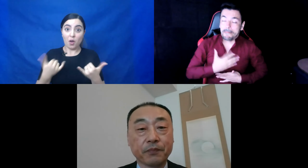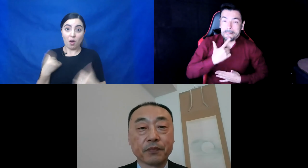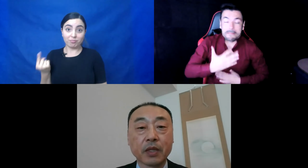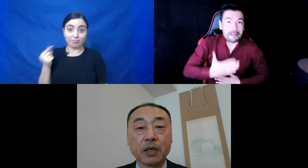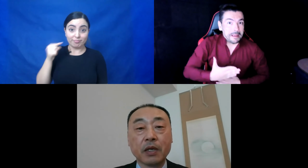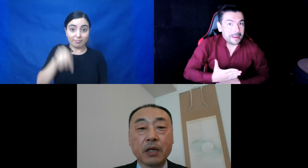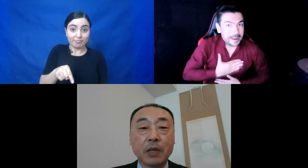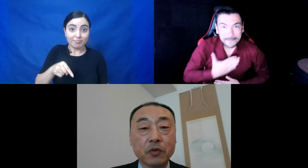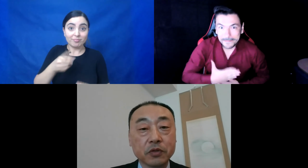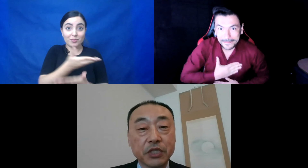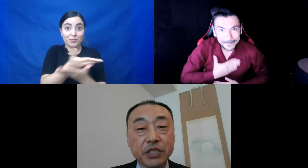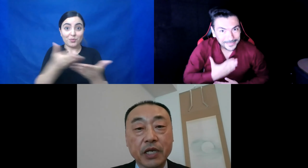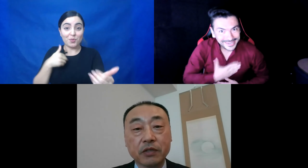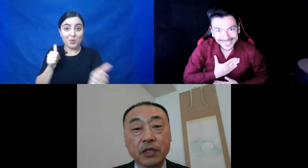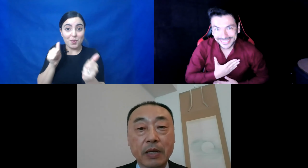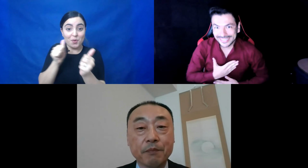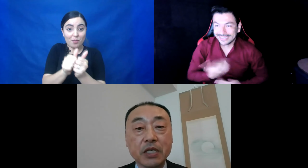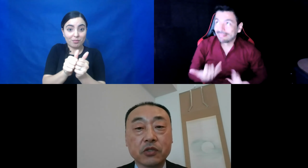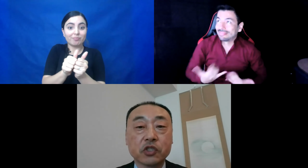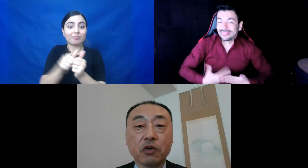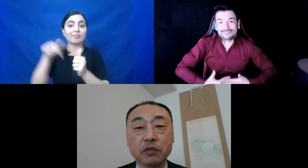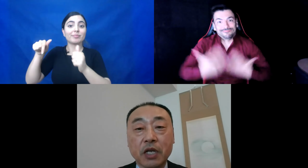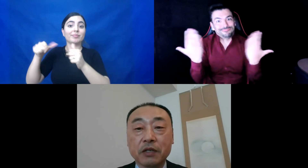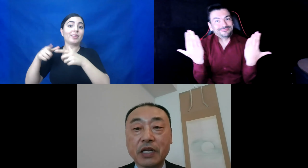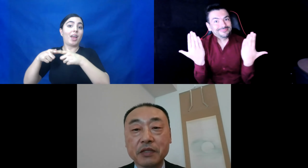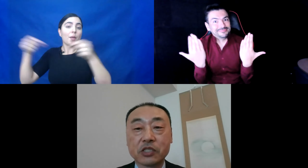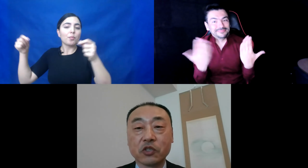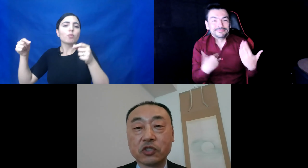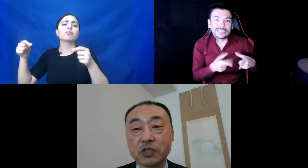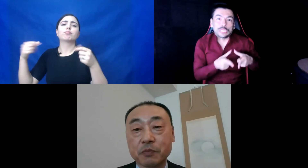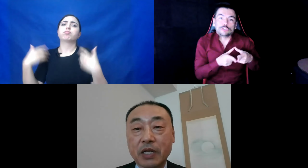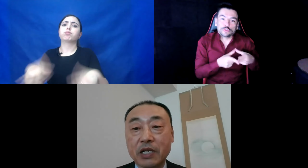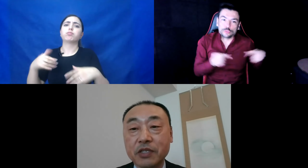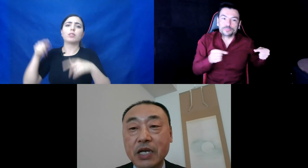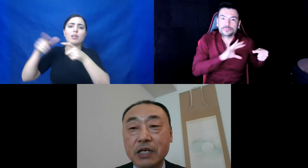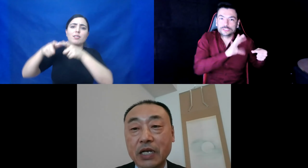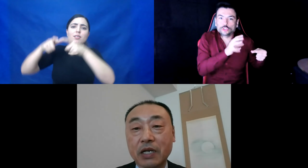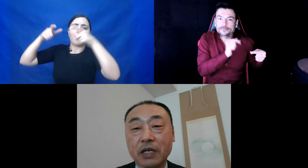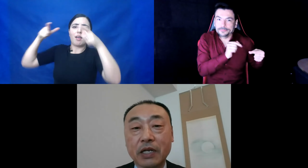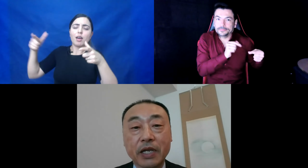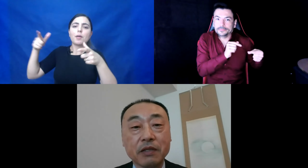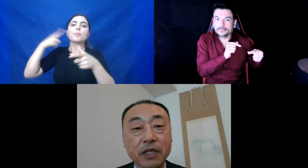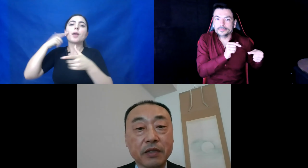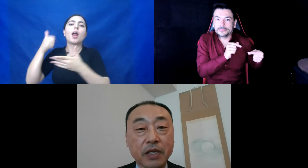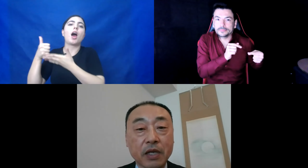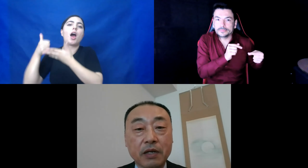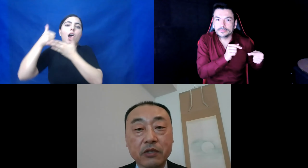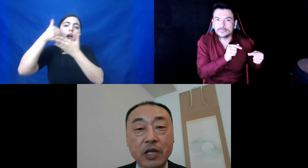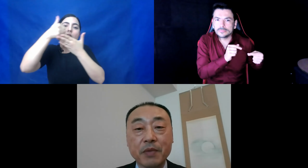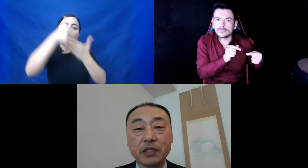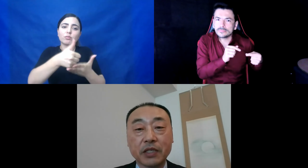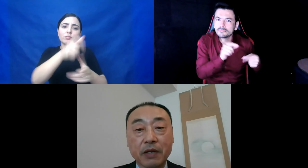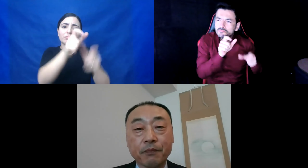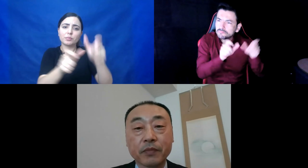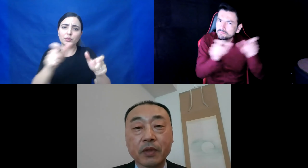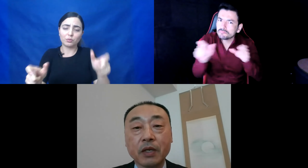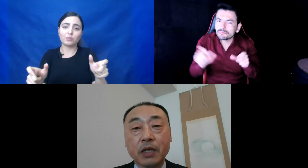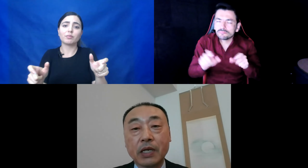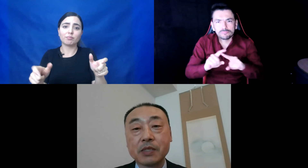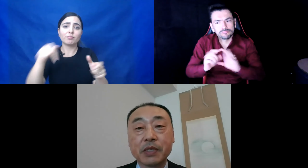hoy. To join you today. Japón y el BID son grandes socios para ayudar a la gente de Latinoamérica.